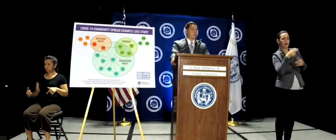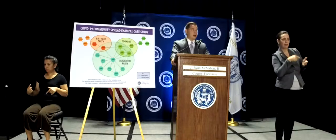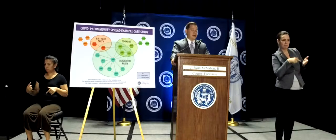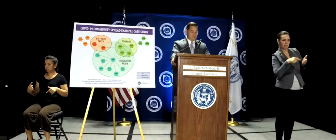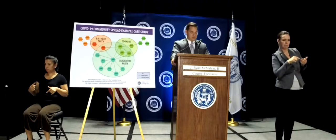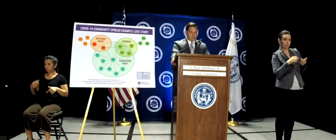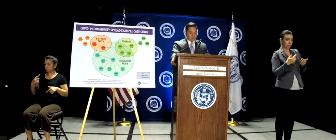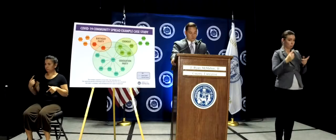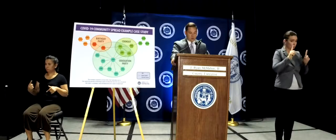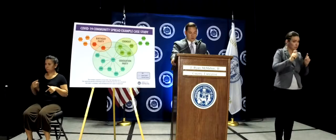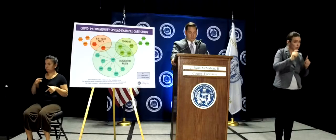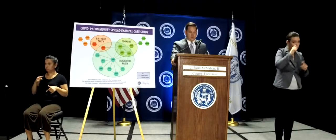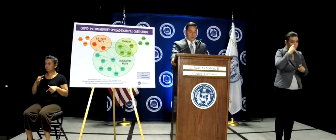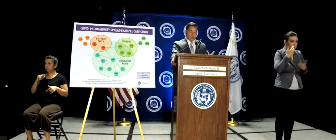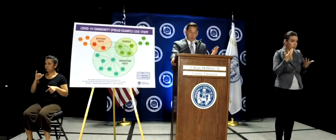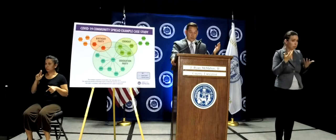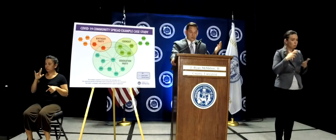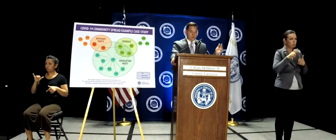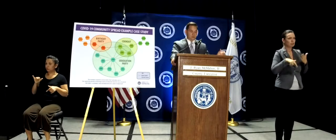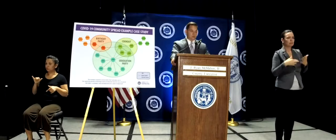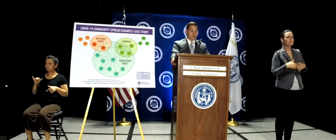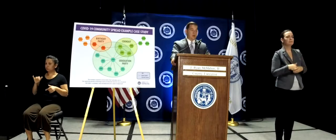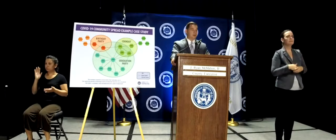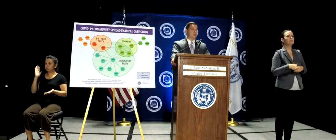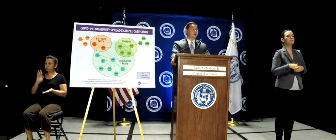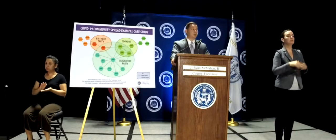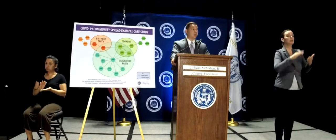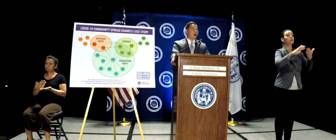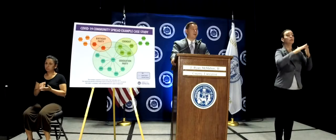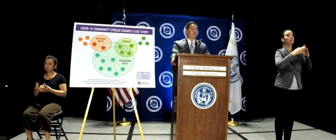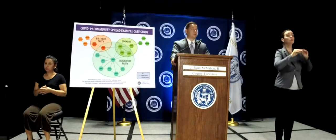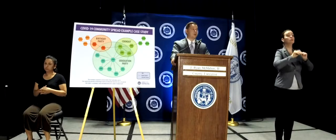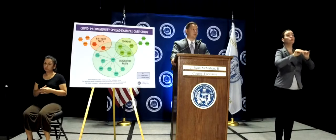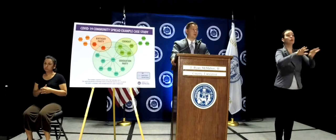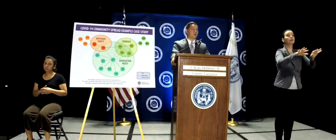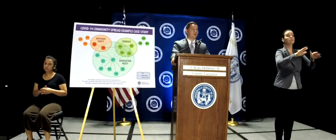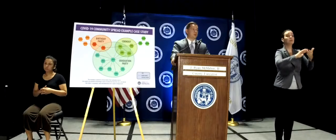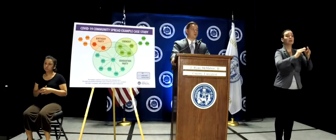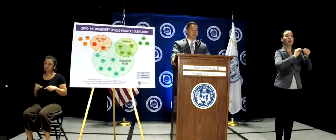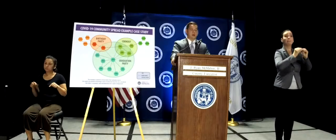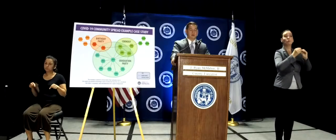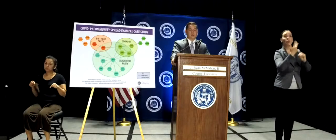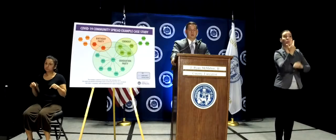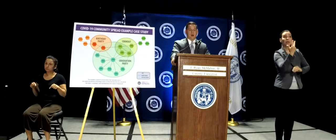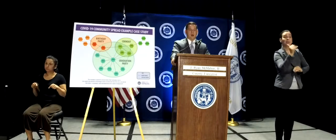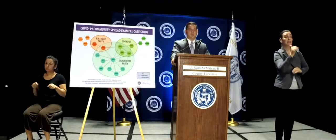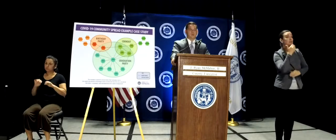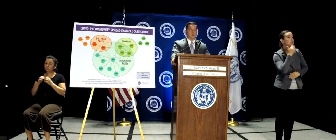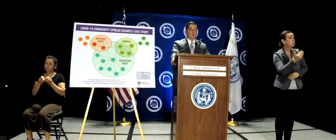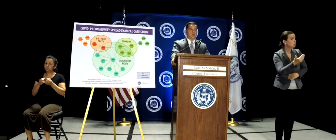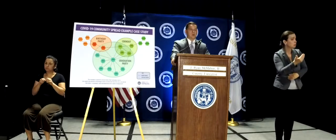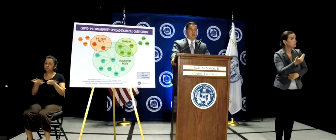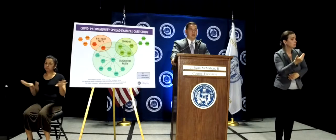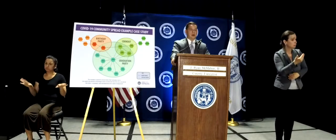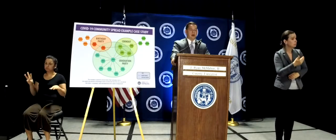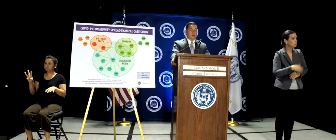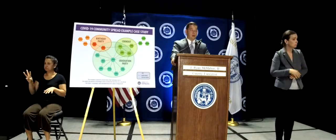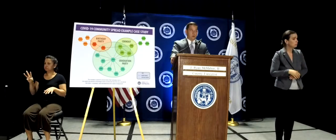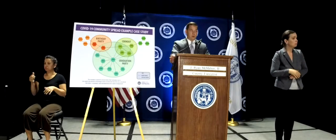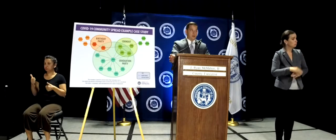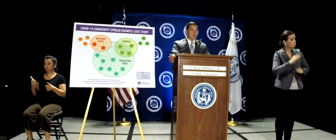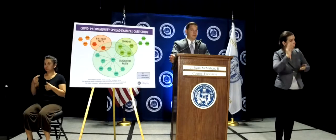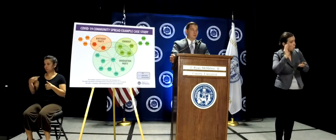is stabilized. The community spread number today, 3. It's been a while since we had 3 in the community spread. So